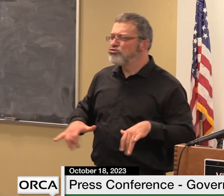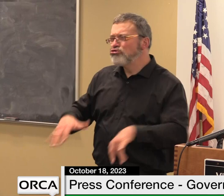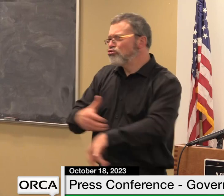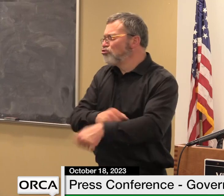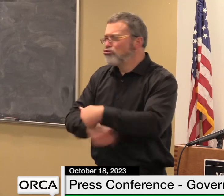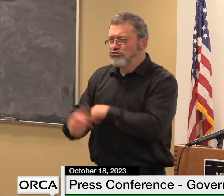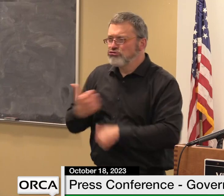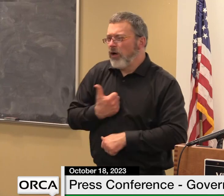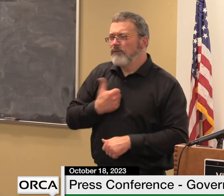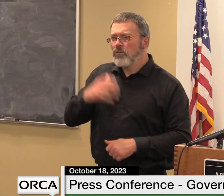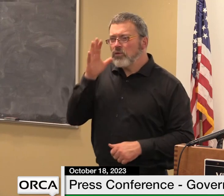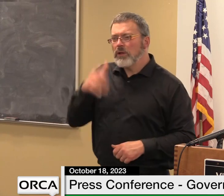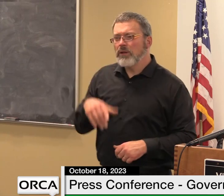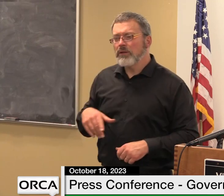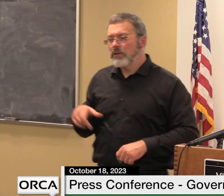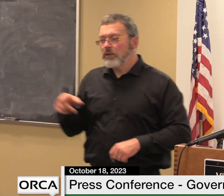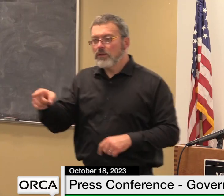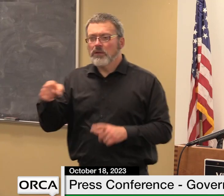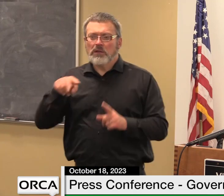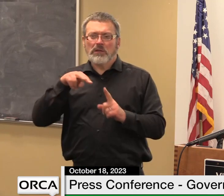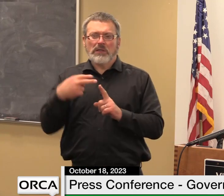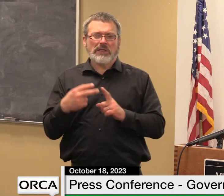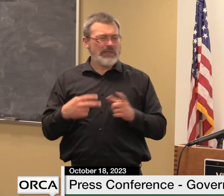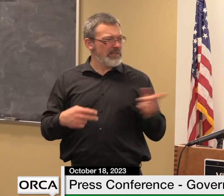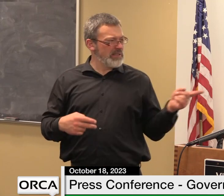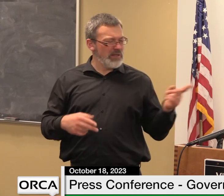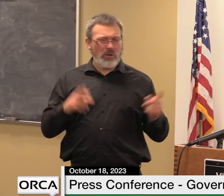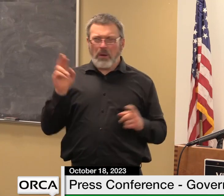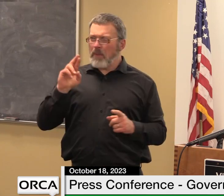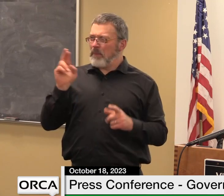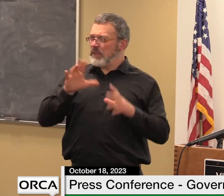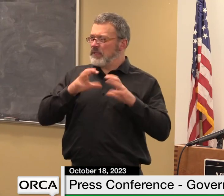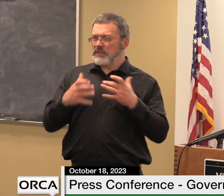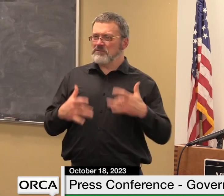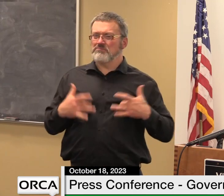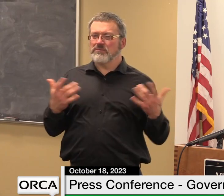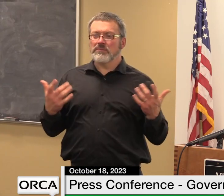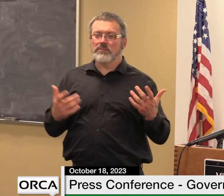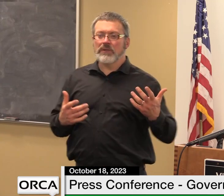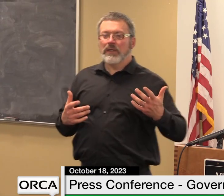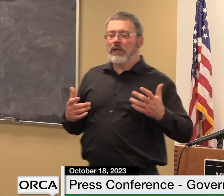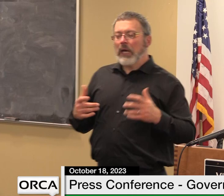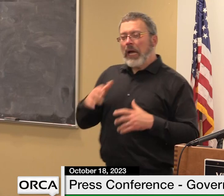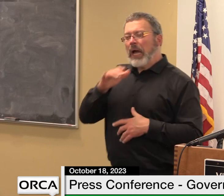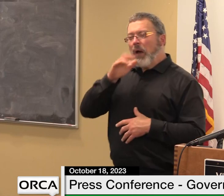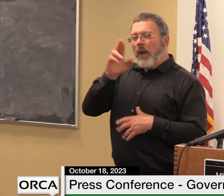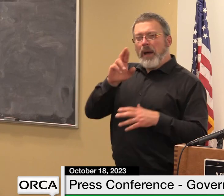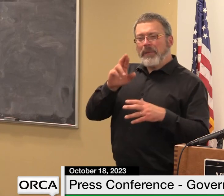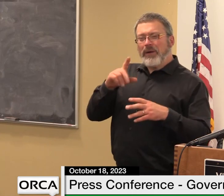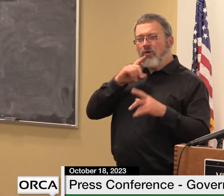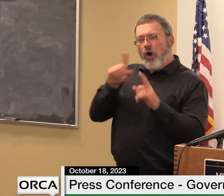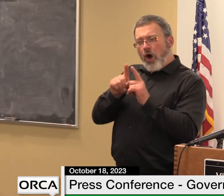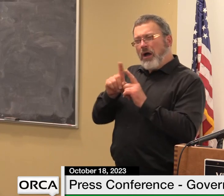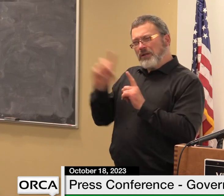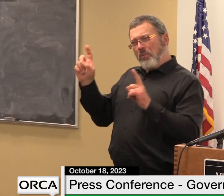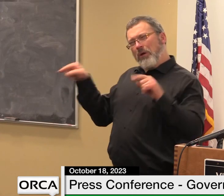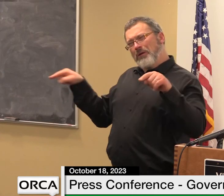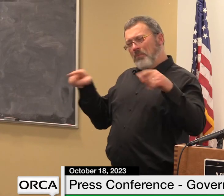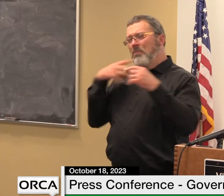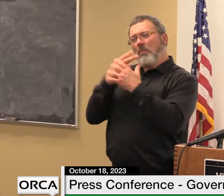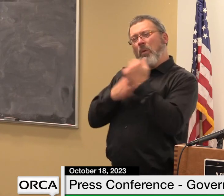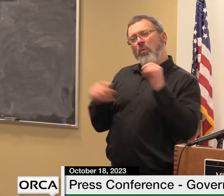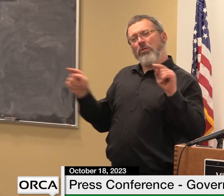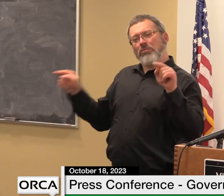of the Republican Party? I think it's not just the Republican Party, because you have the other side as well. I mean, there's